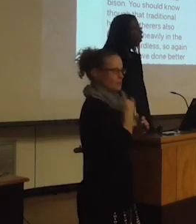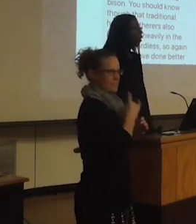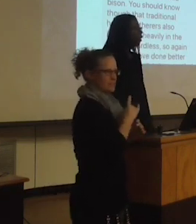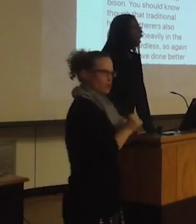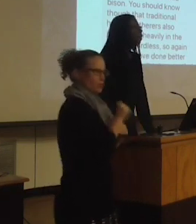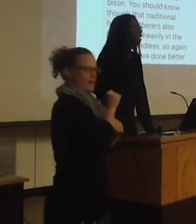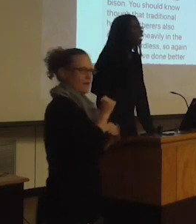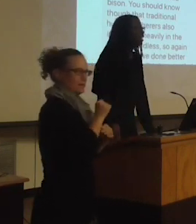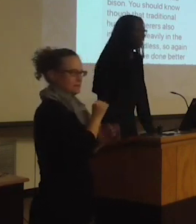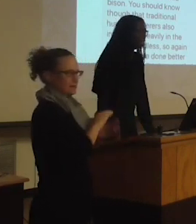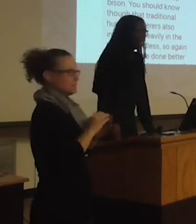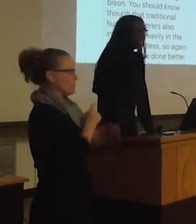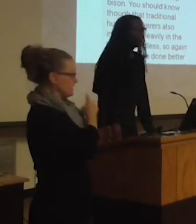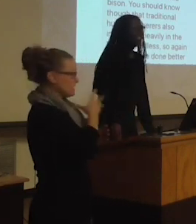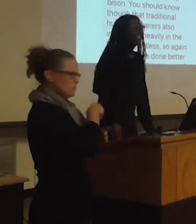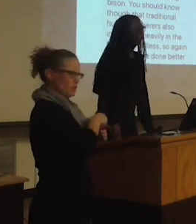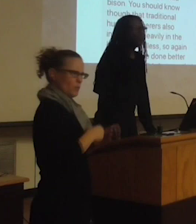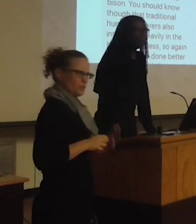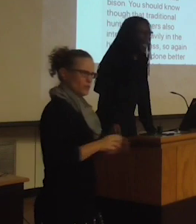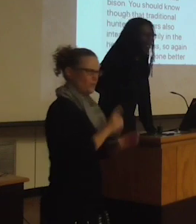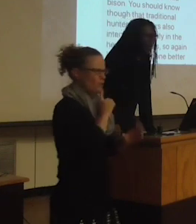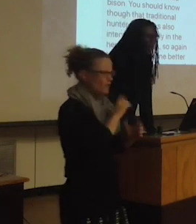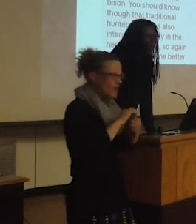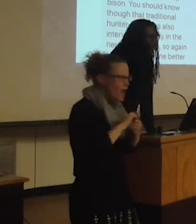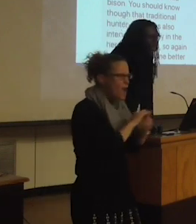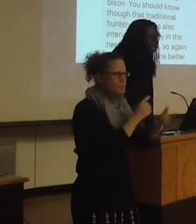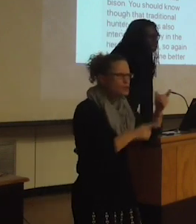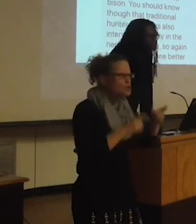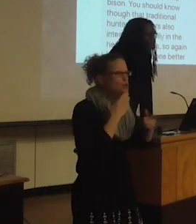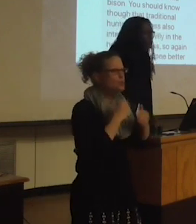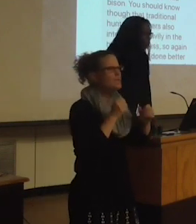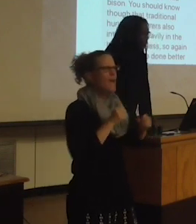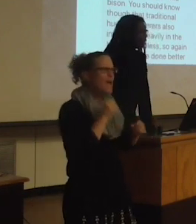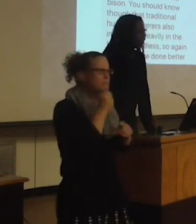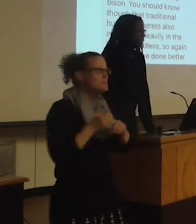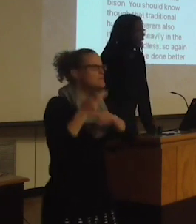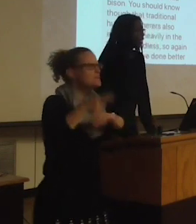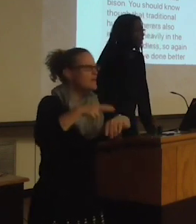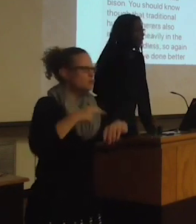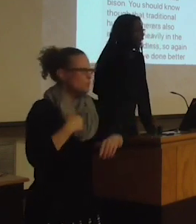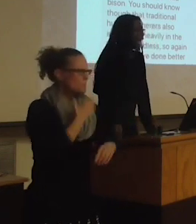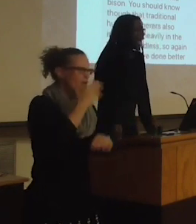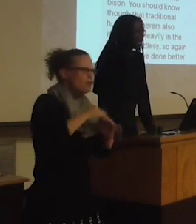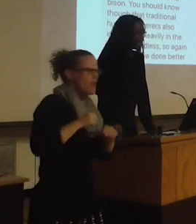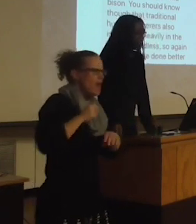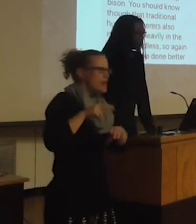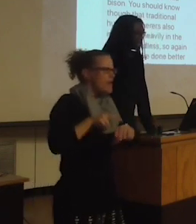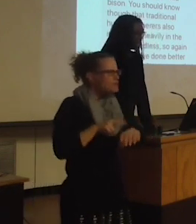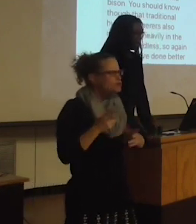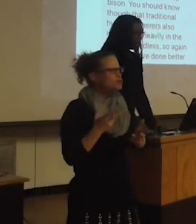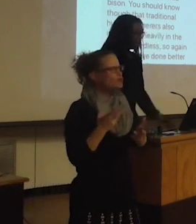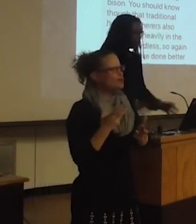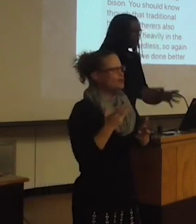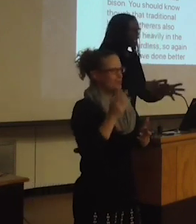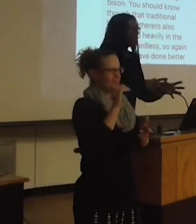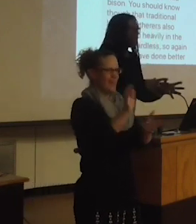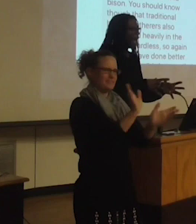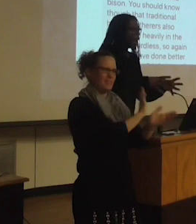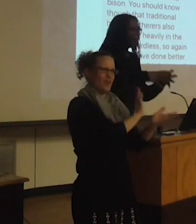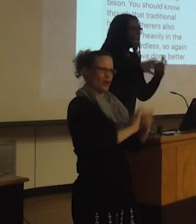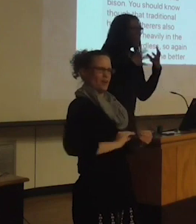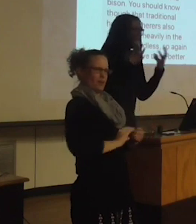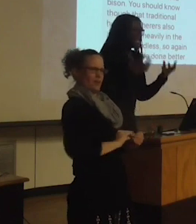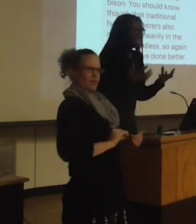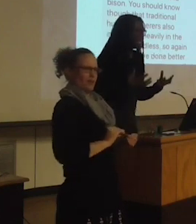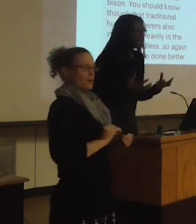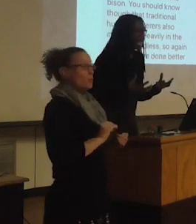do that is part of the common good. We can do better than nature. We are better than nature. And so, like, you know, when we're talking about